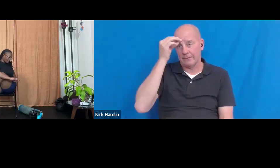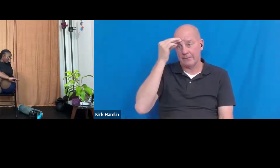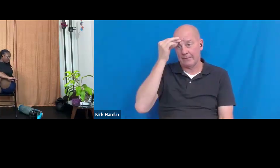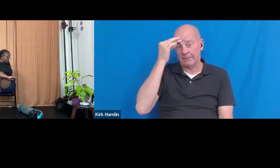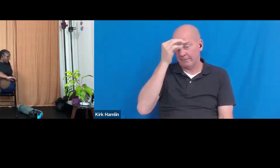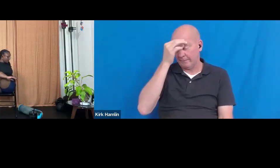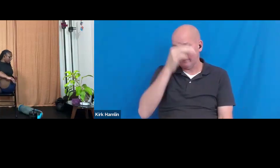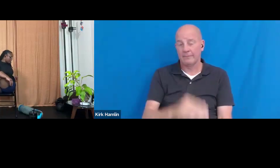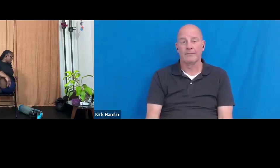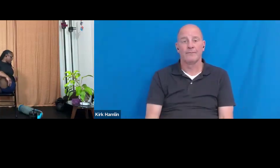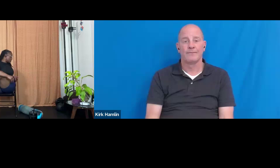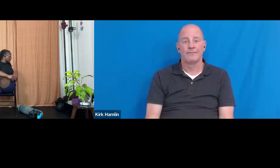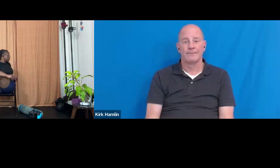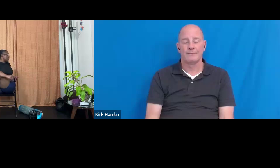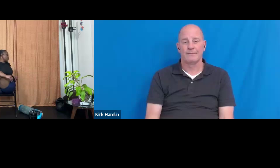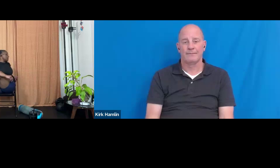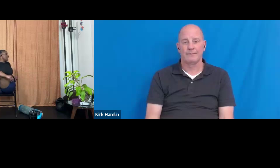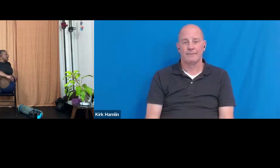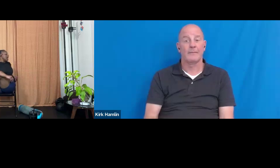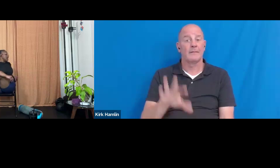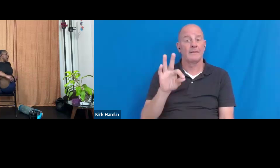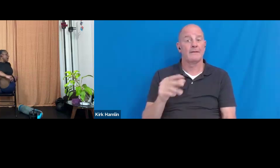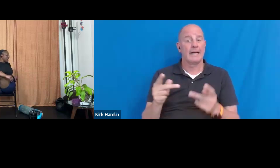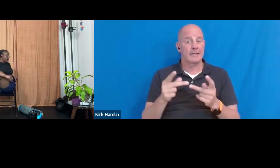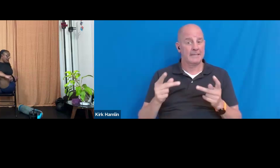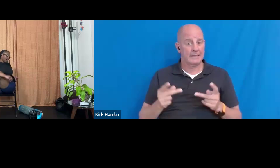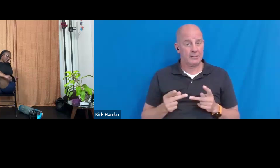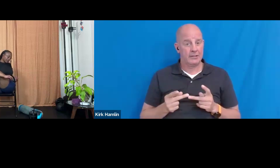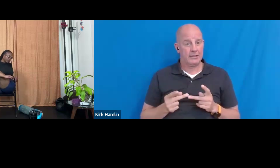We'll get into your position.